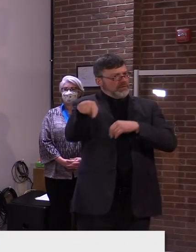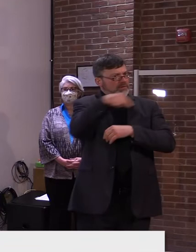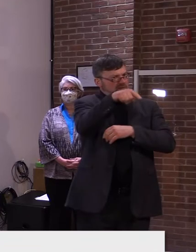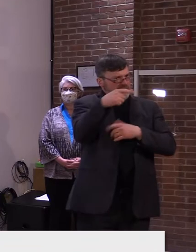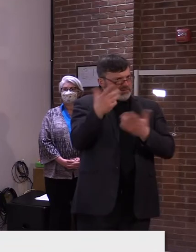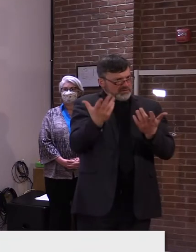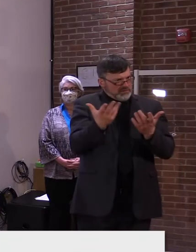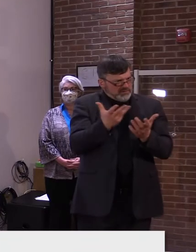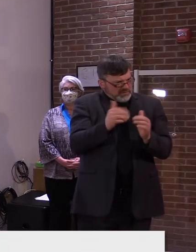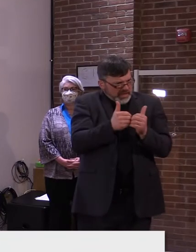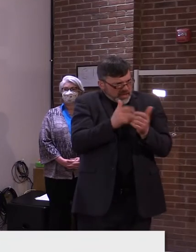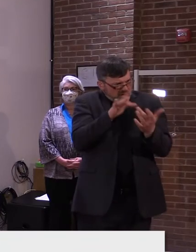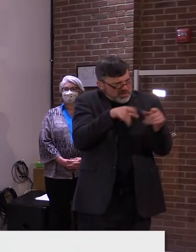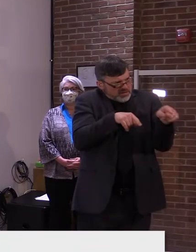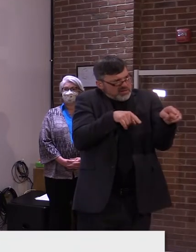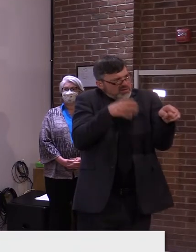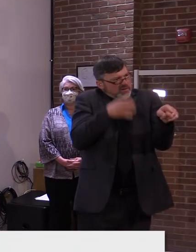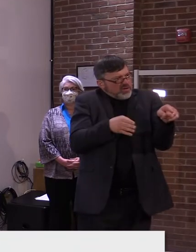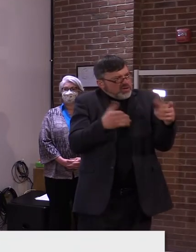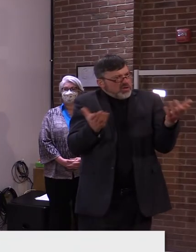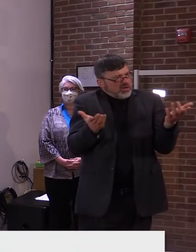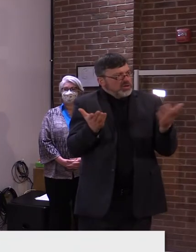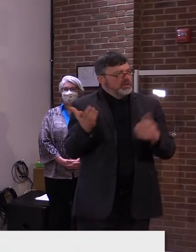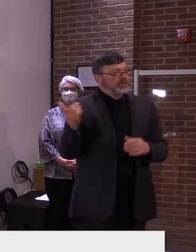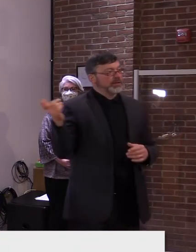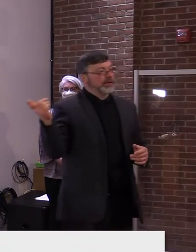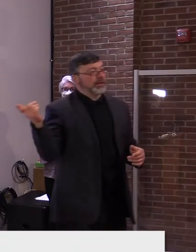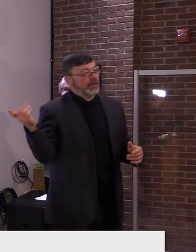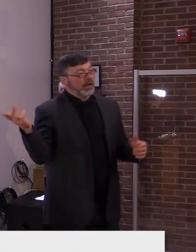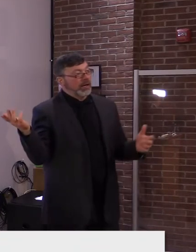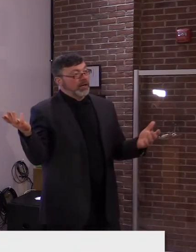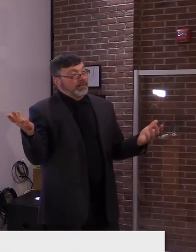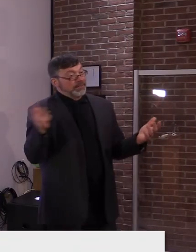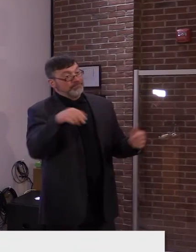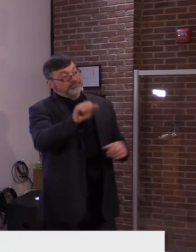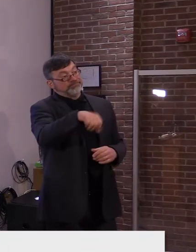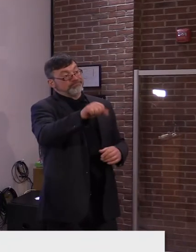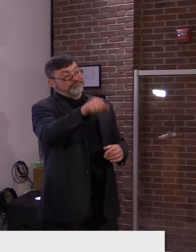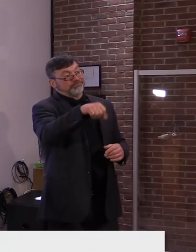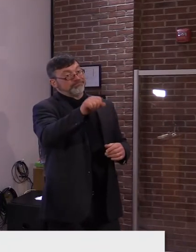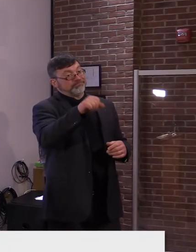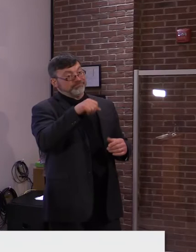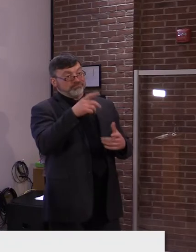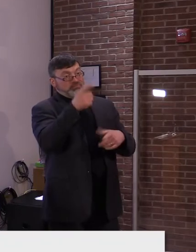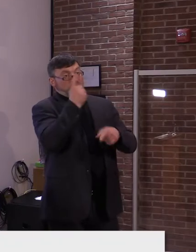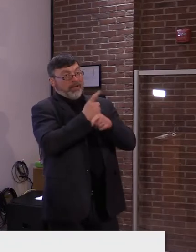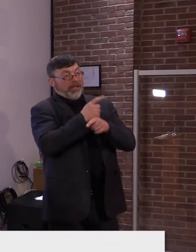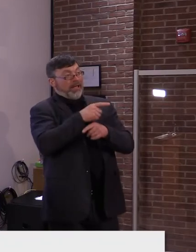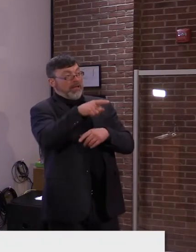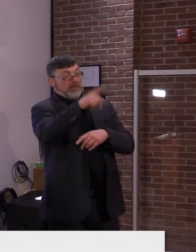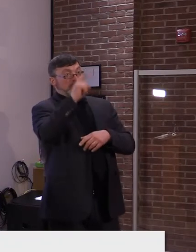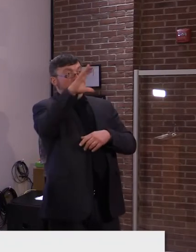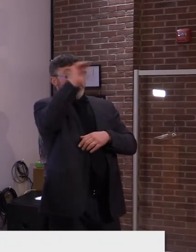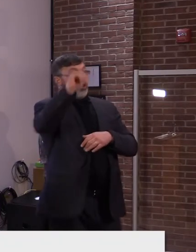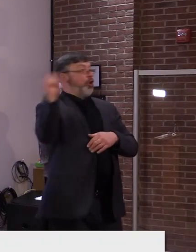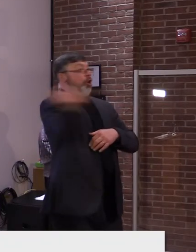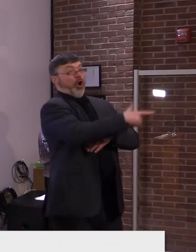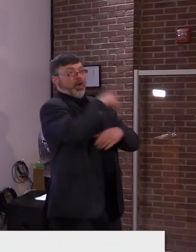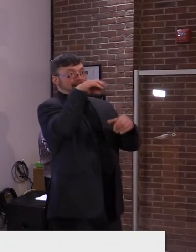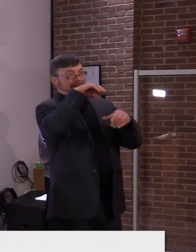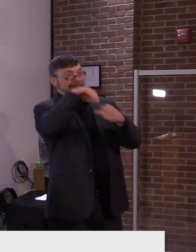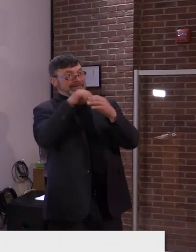information they need and to make the right decisions, but it is a concern of ours. Dr. Levine, anything?